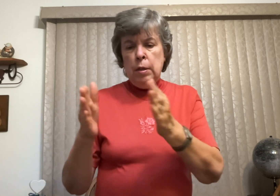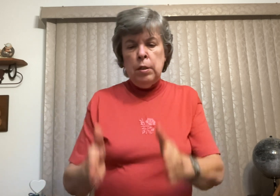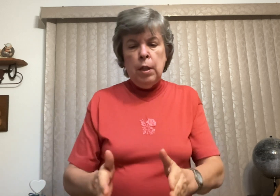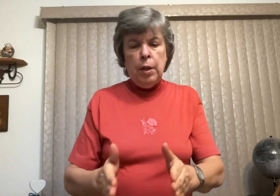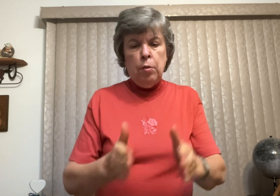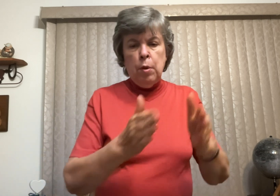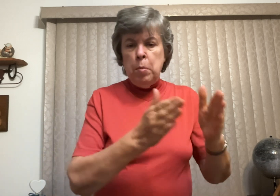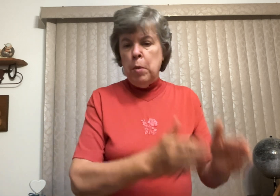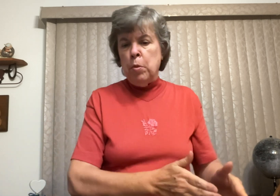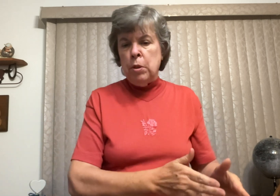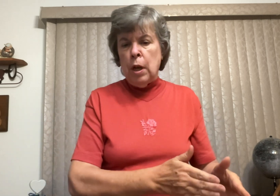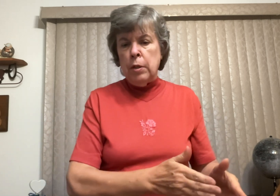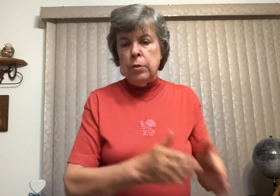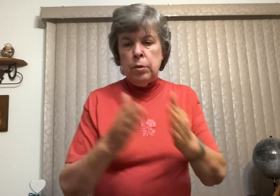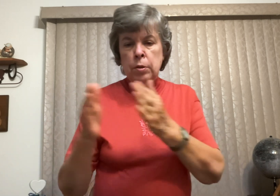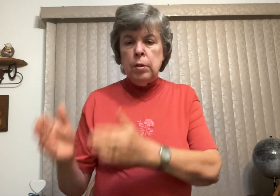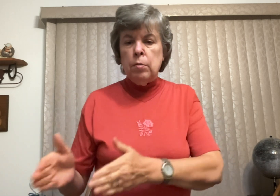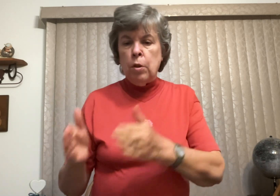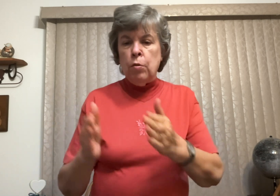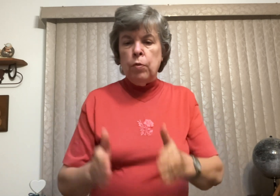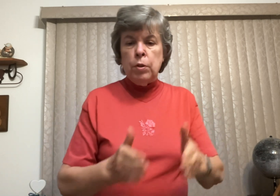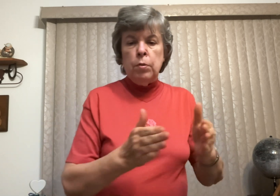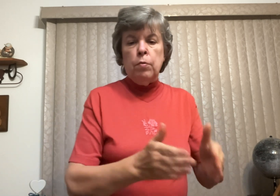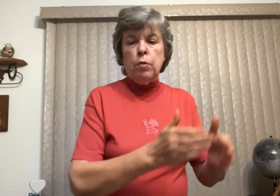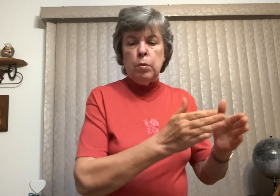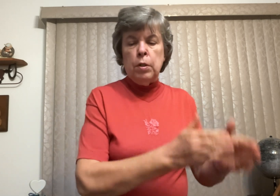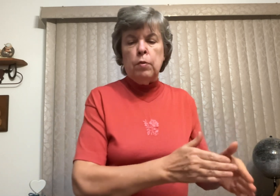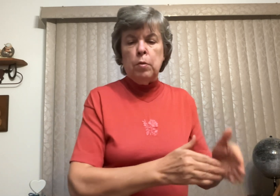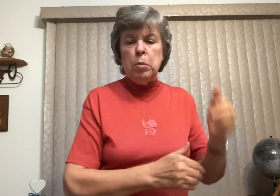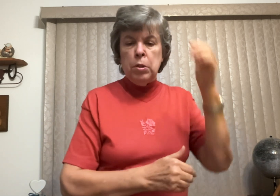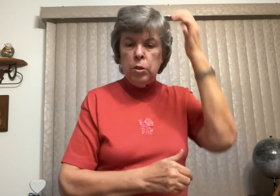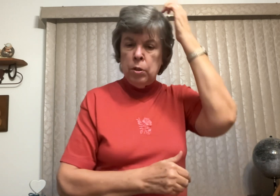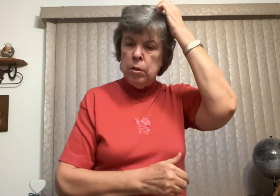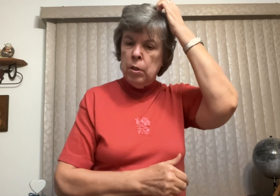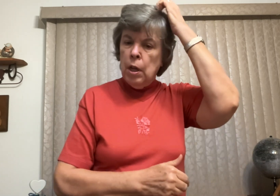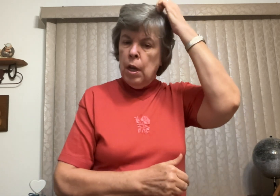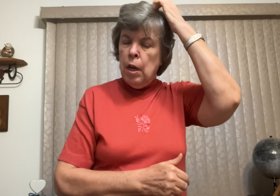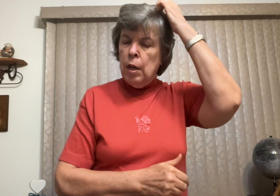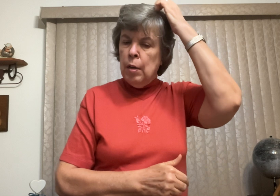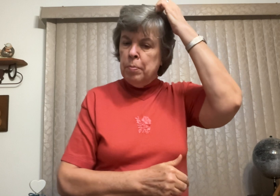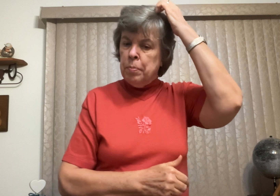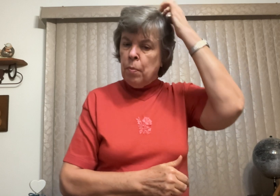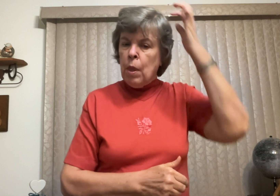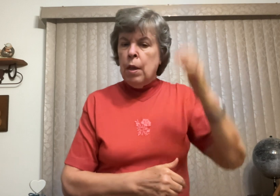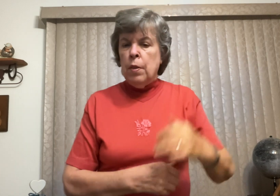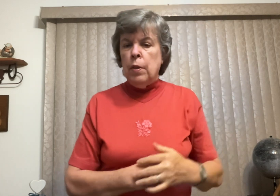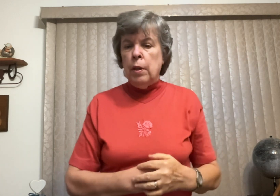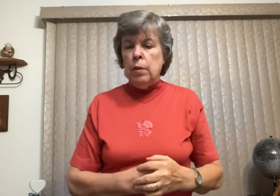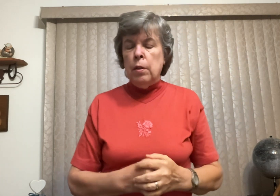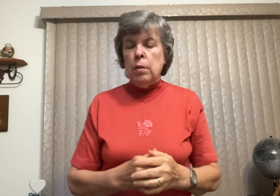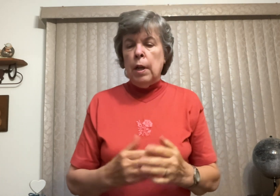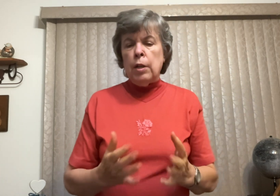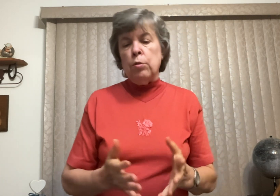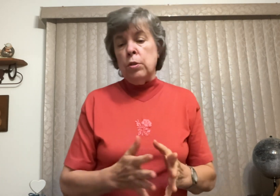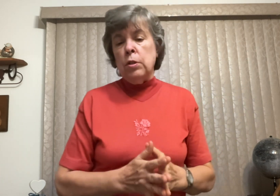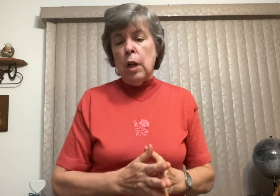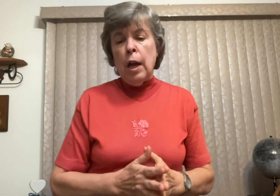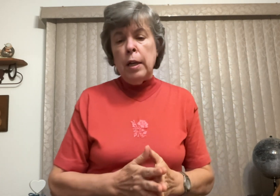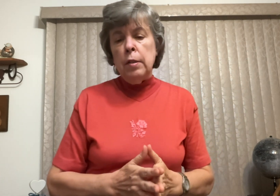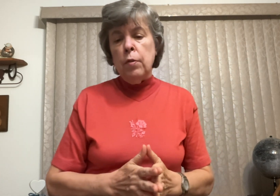did like 3 people signs in a row for different positions. the actual sign